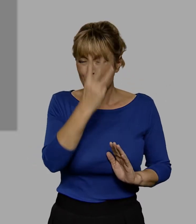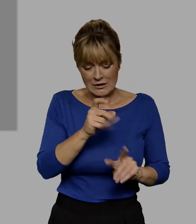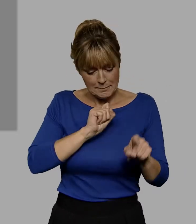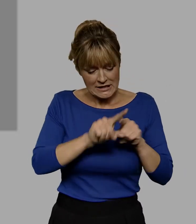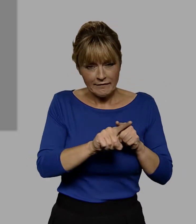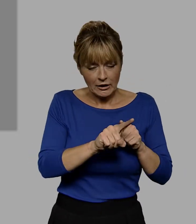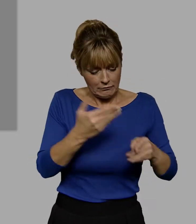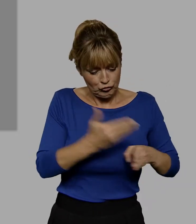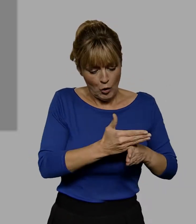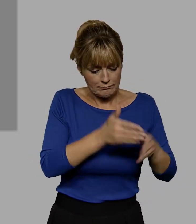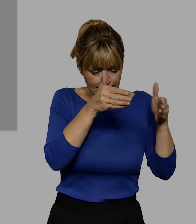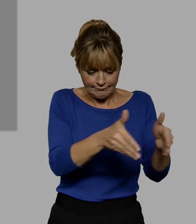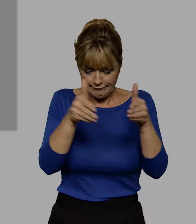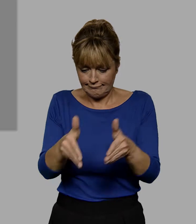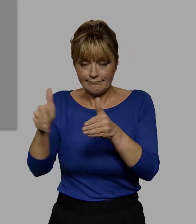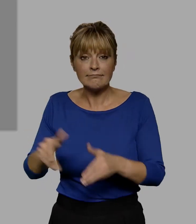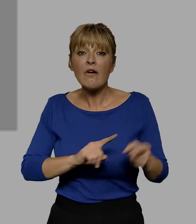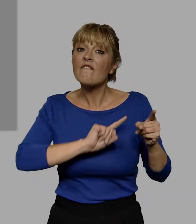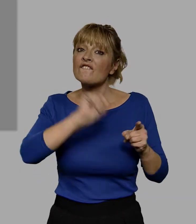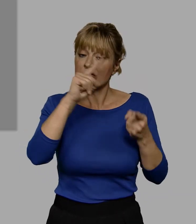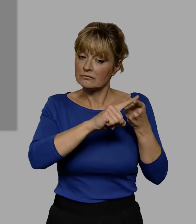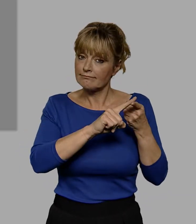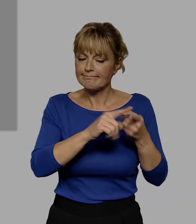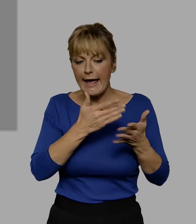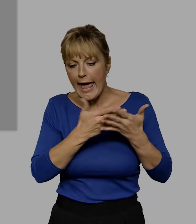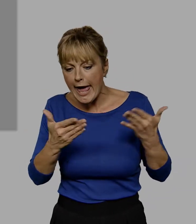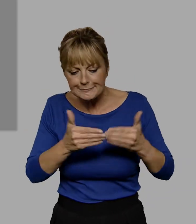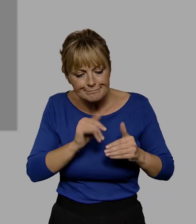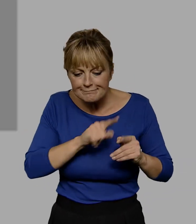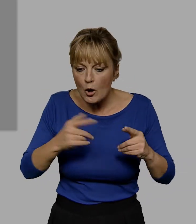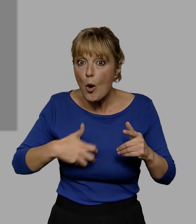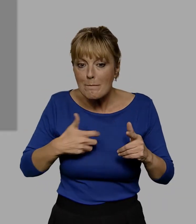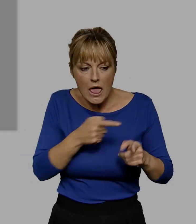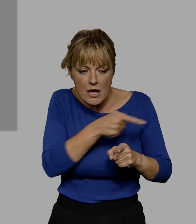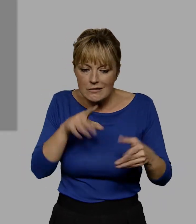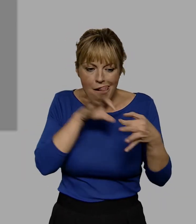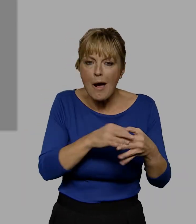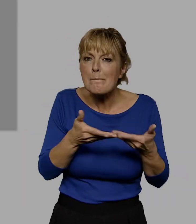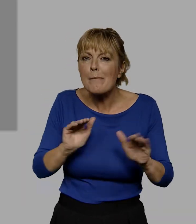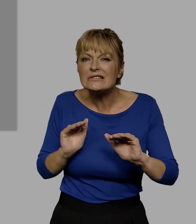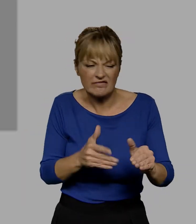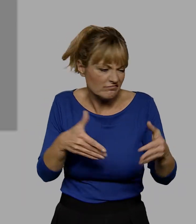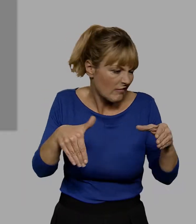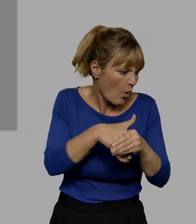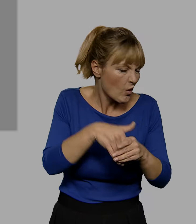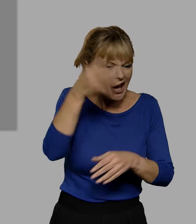1. The final stage for complaints about most devolved public services in Scotland, including councils, the